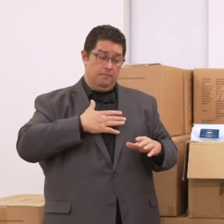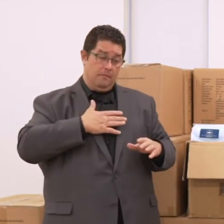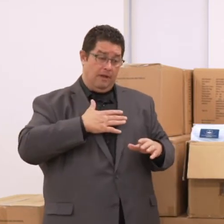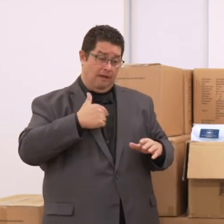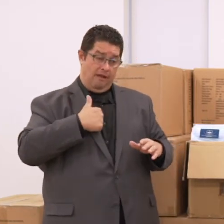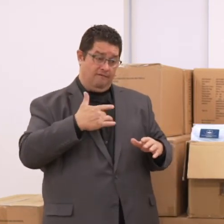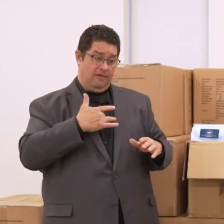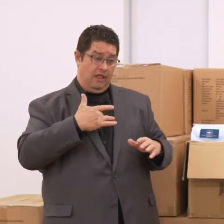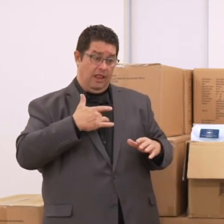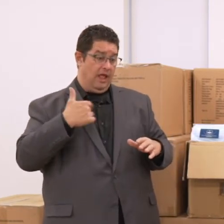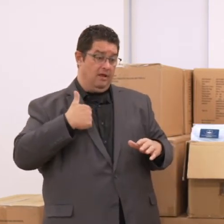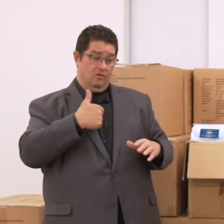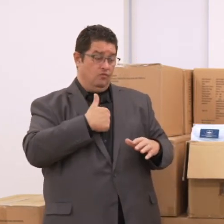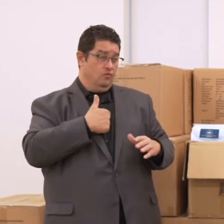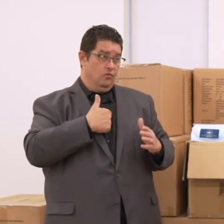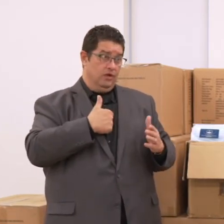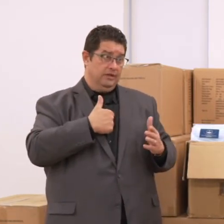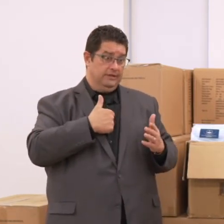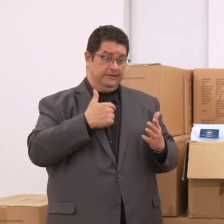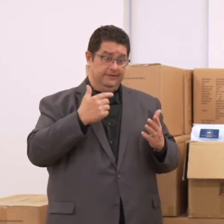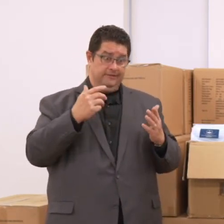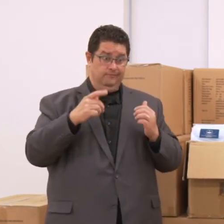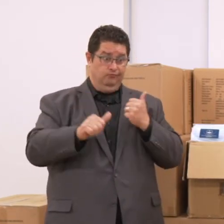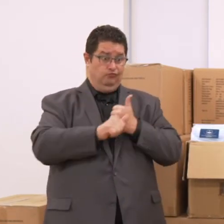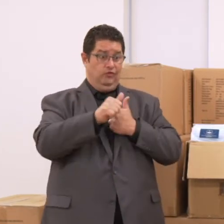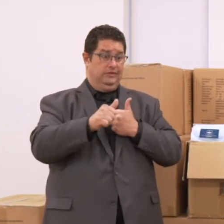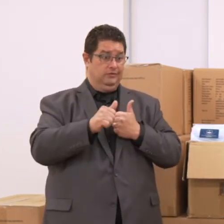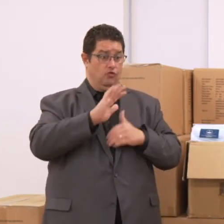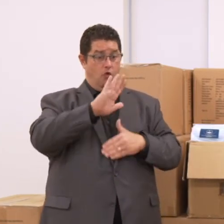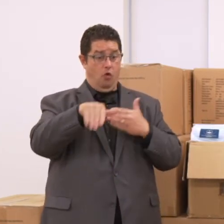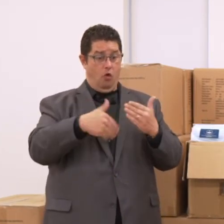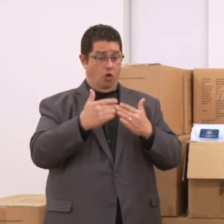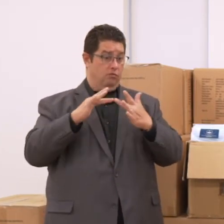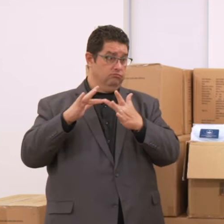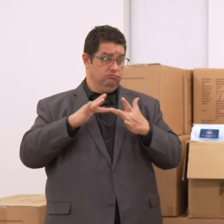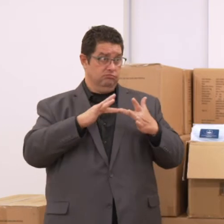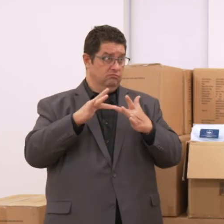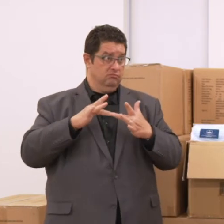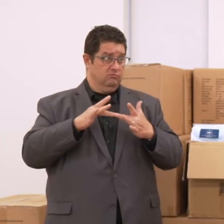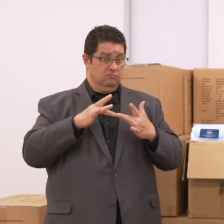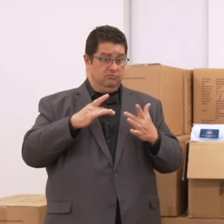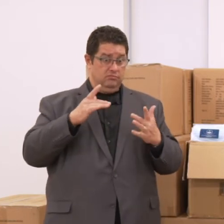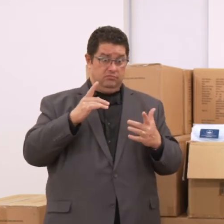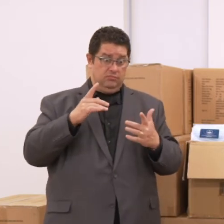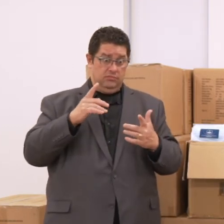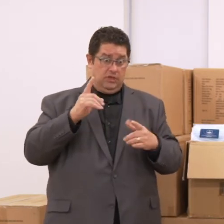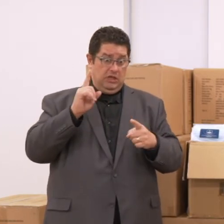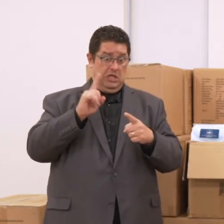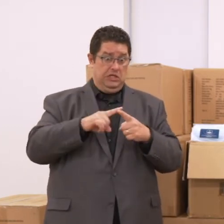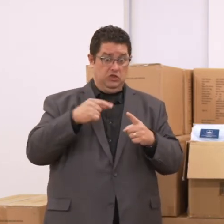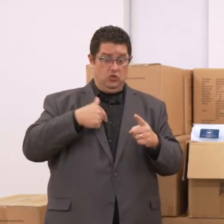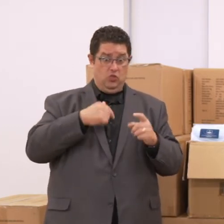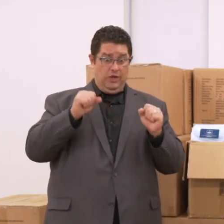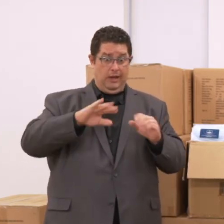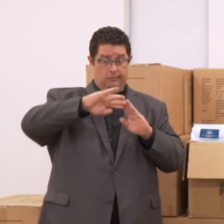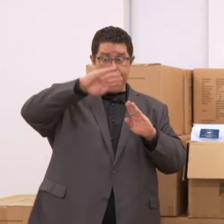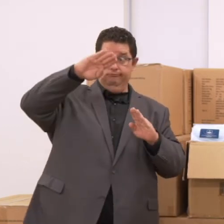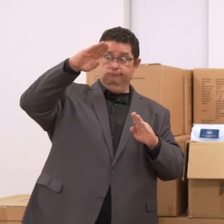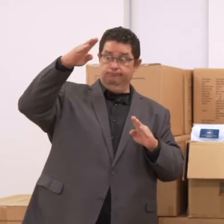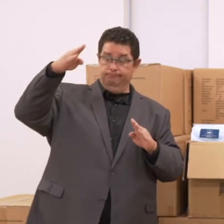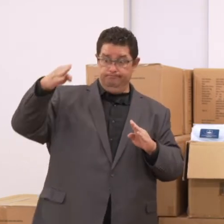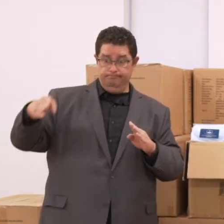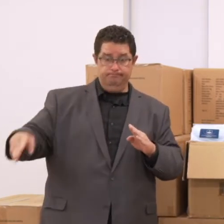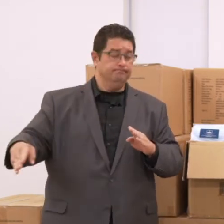all virtual school openings this fall, at least to begin with, until we can get the numbers down some and get back to an option